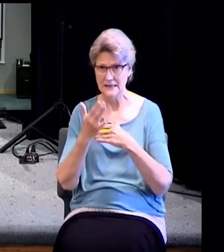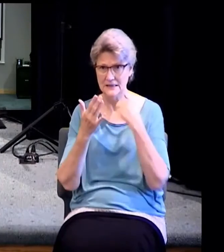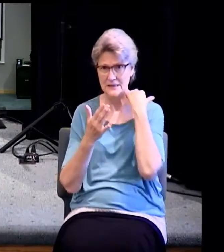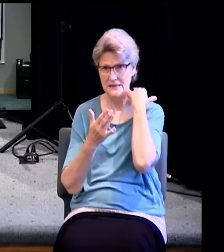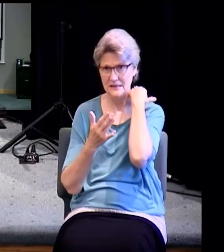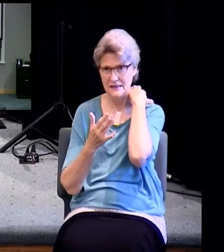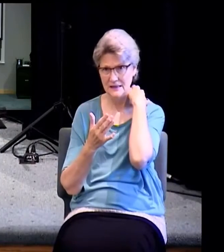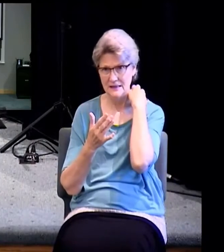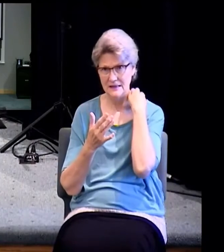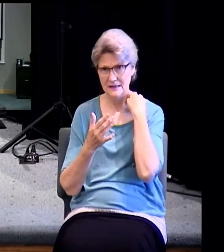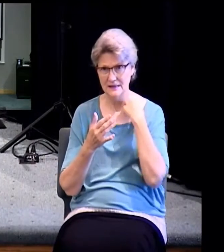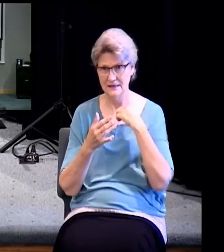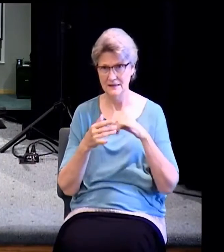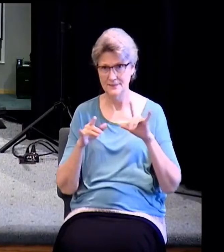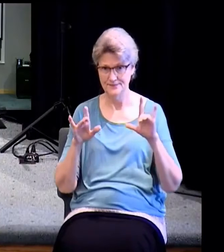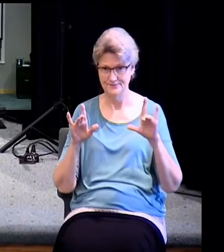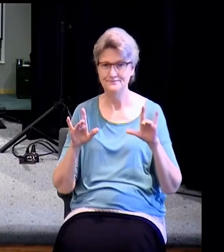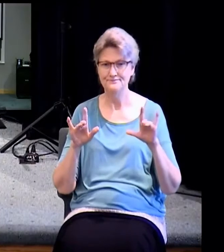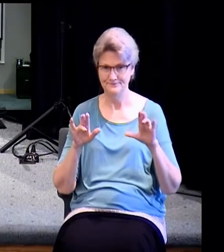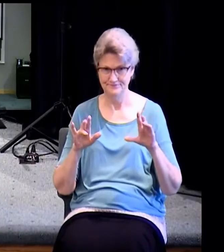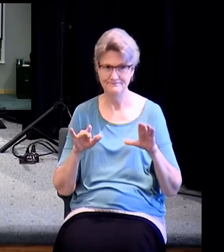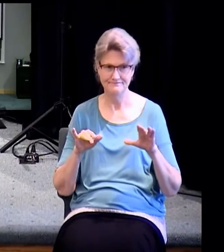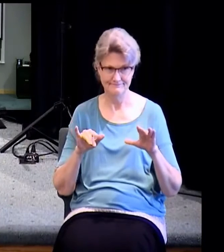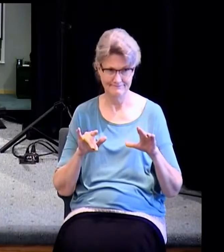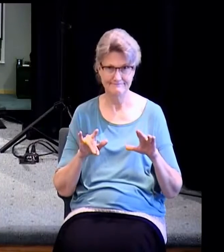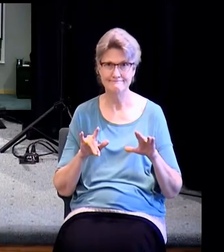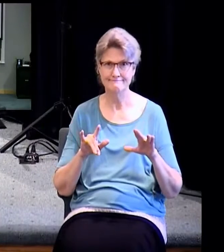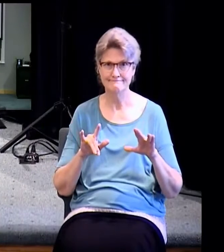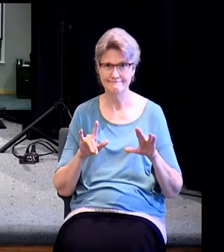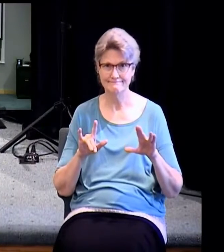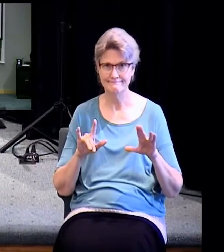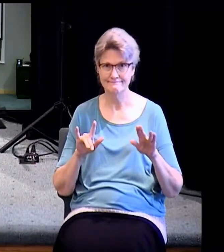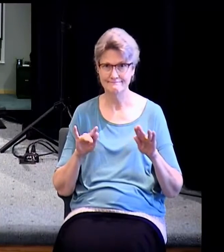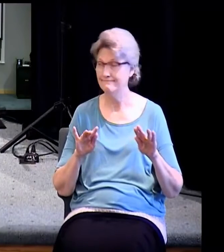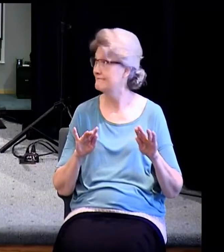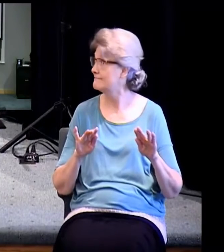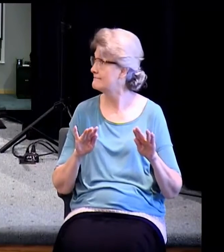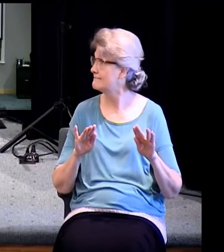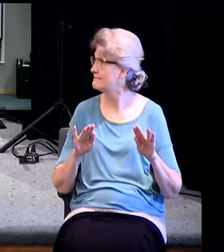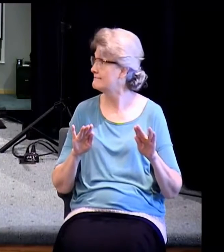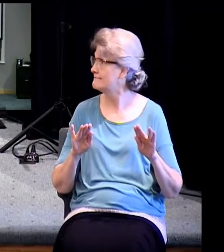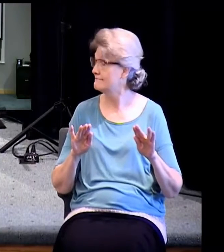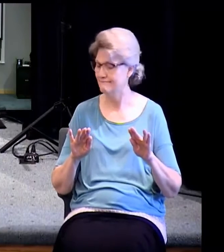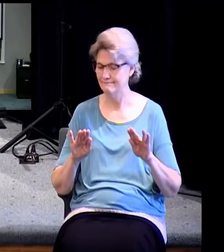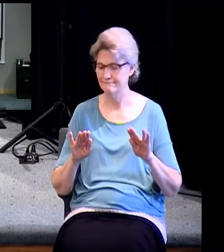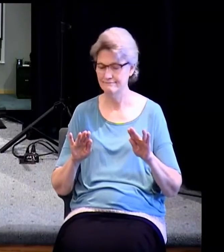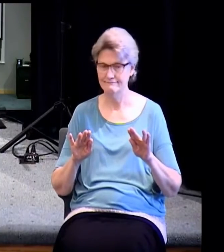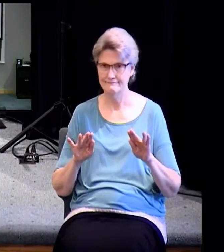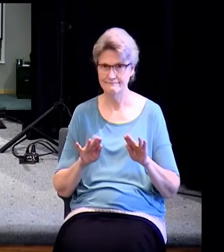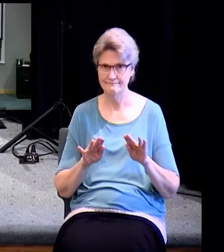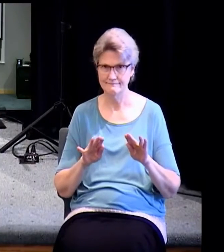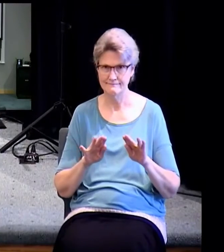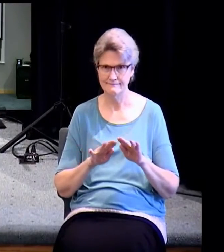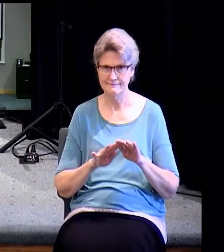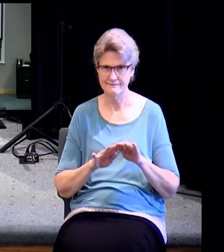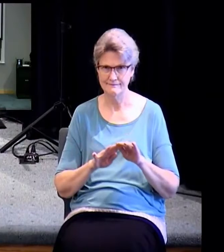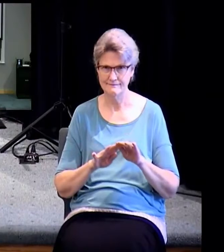If you see close enough, he's going like this, and he's putting the thumbs together. That is a Kohen